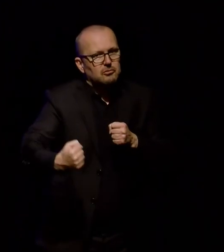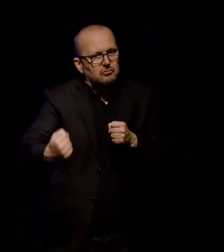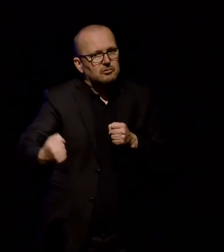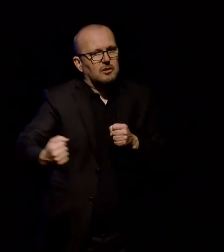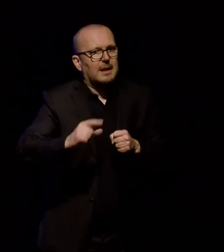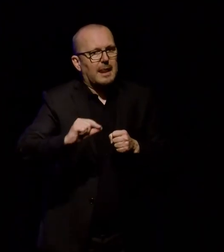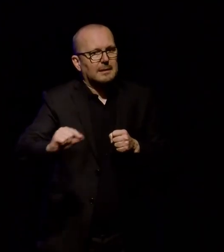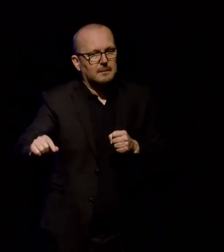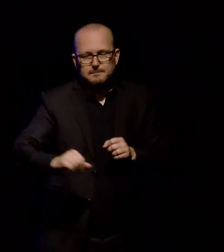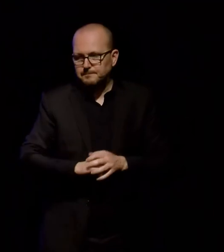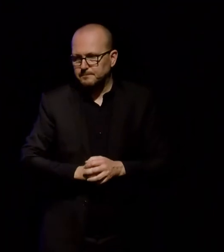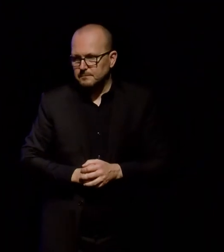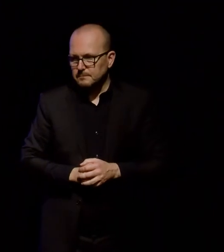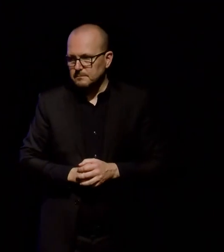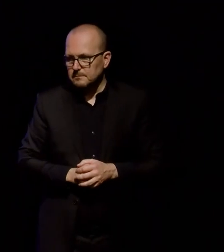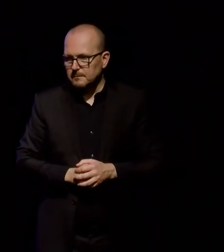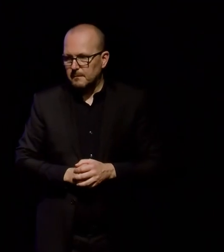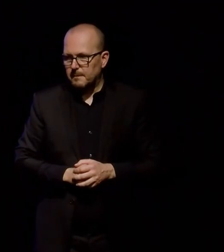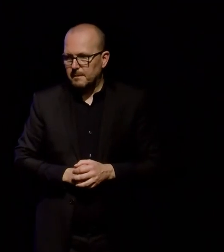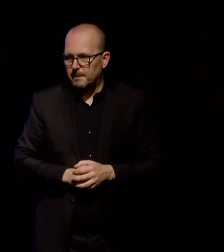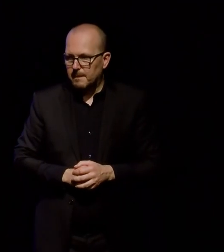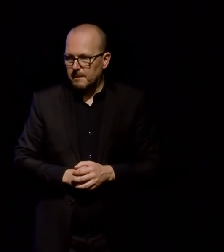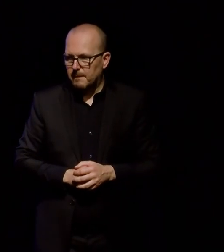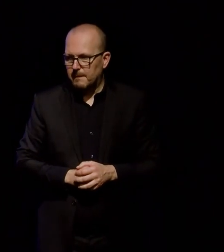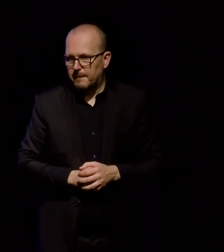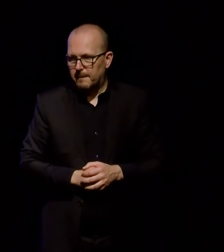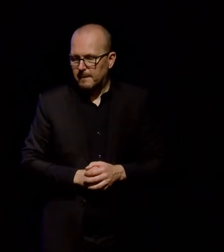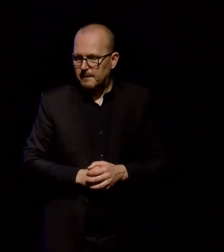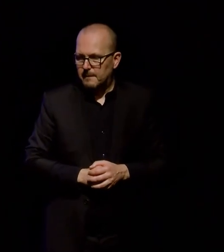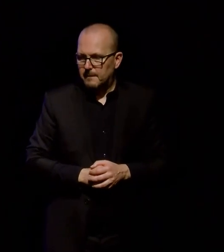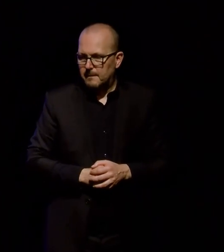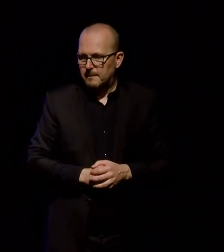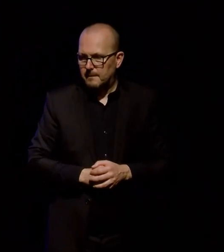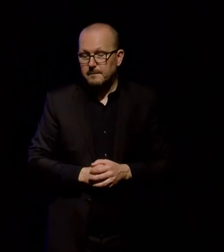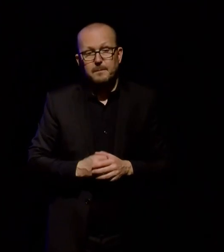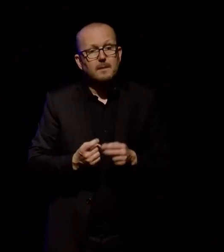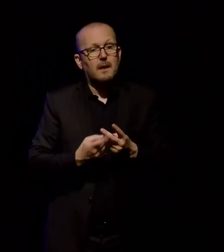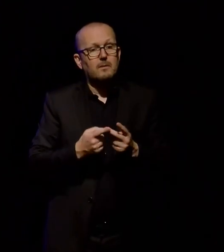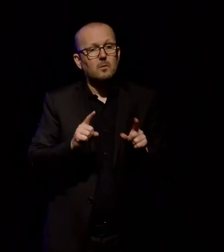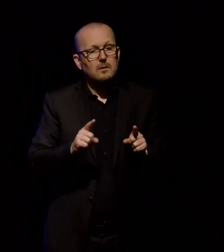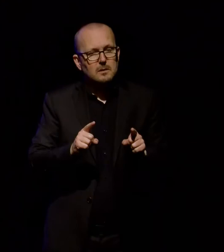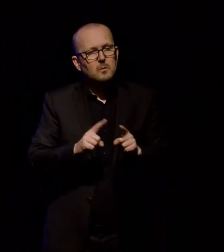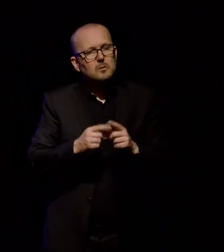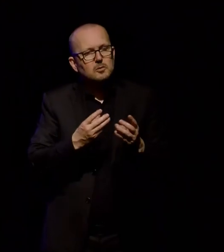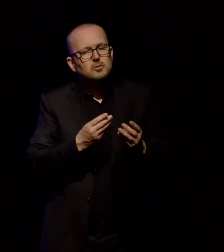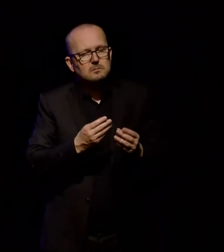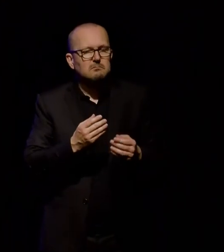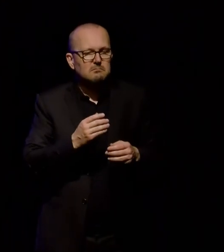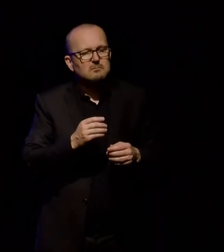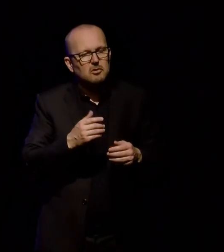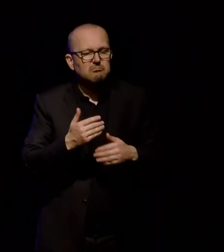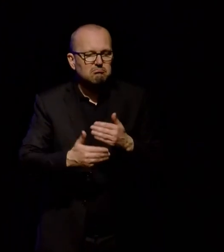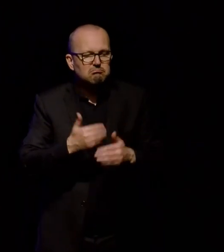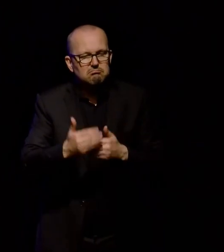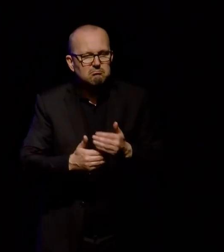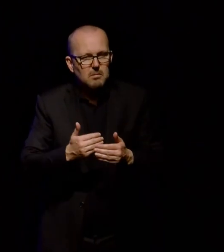So what other things are on our mind with this new storage platform in the future? We'll gradually transition our applications to connect to the